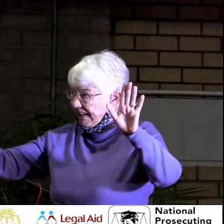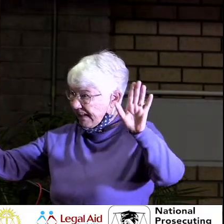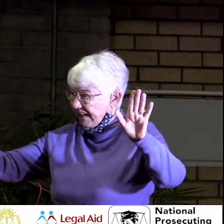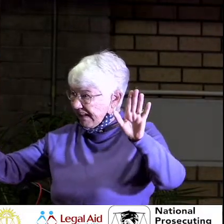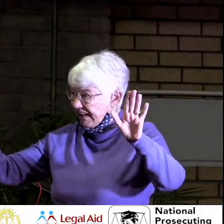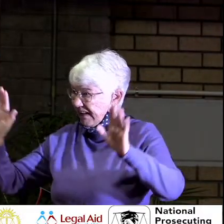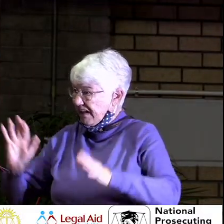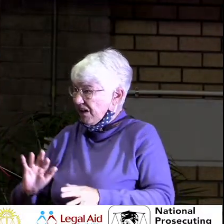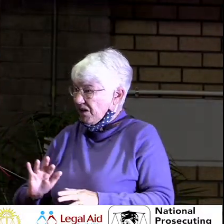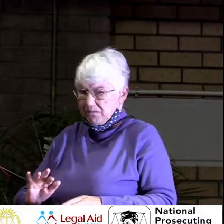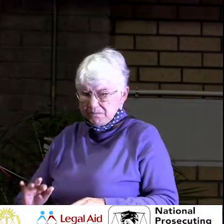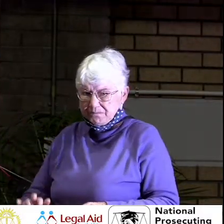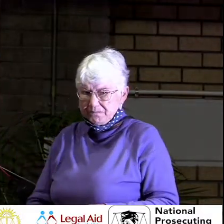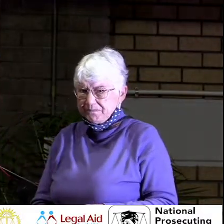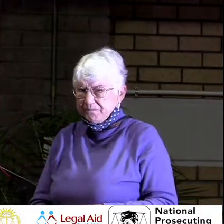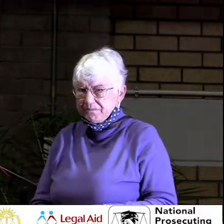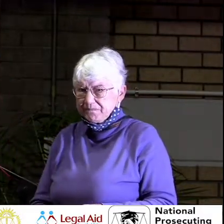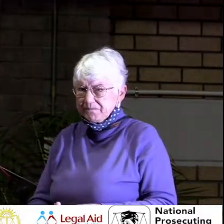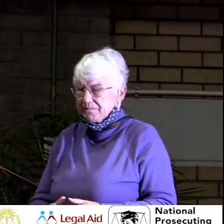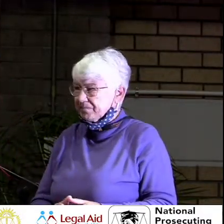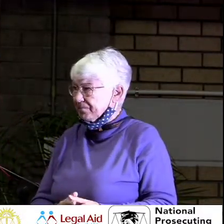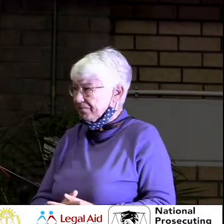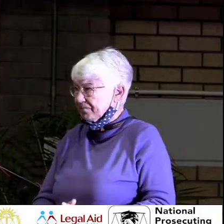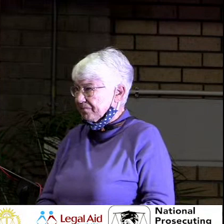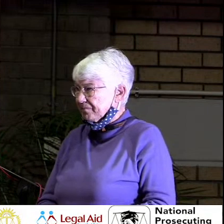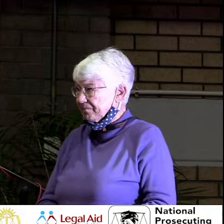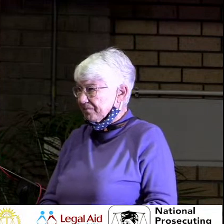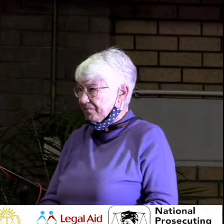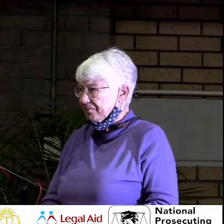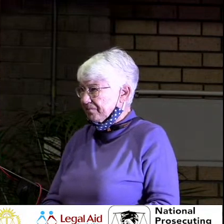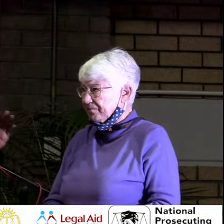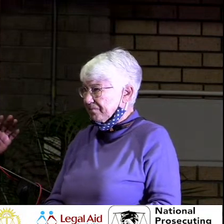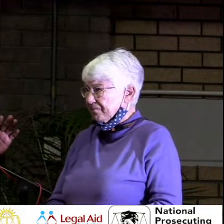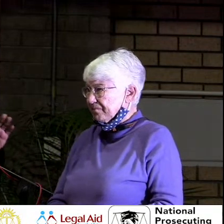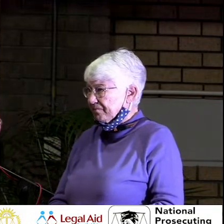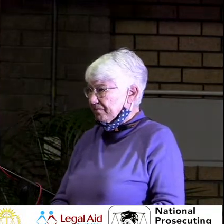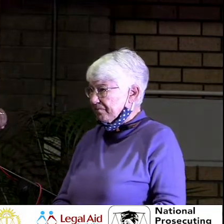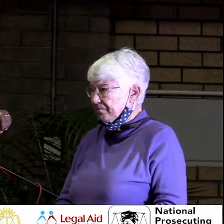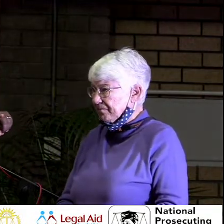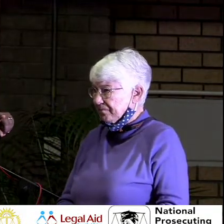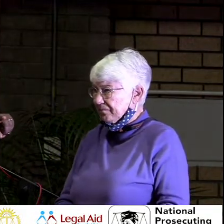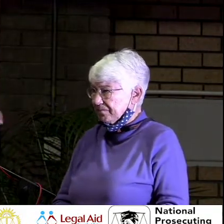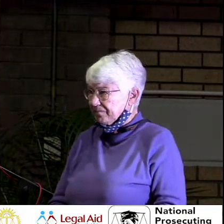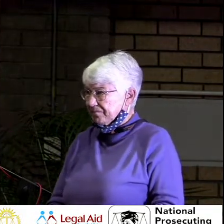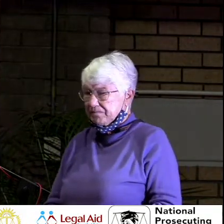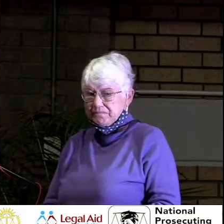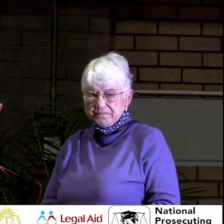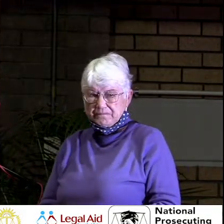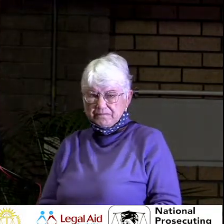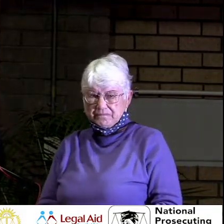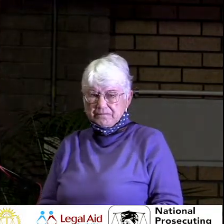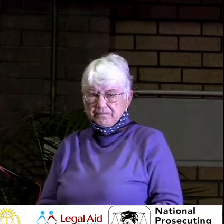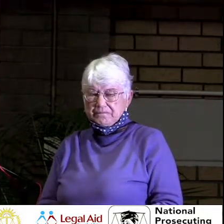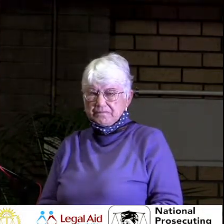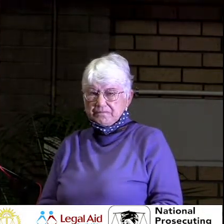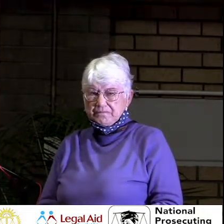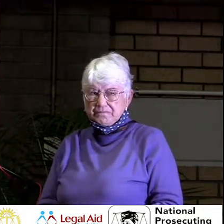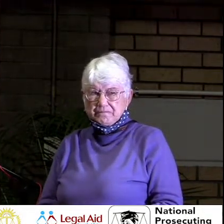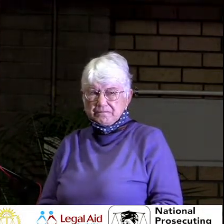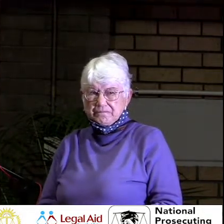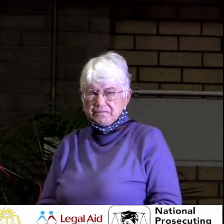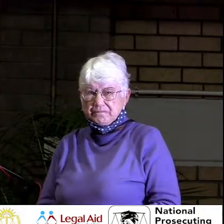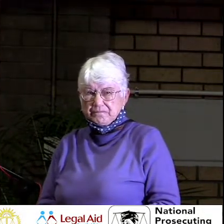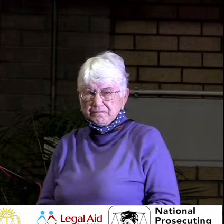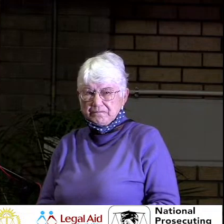our questions, the officials are here, right? The officials, Zikona, they will take your questions. So